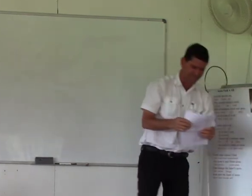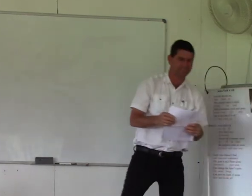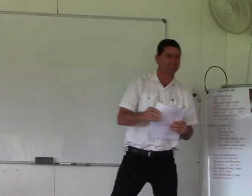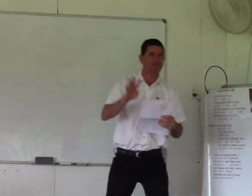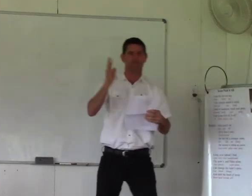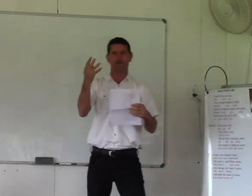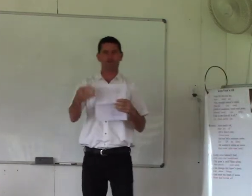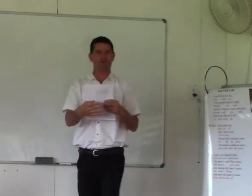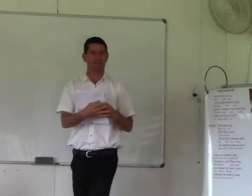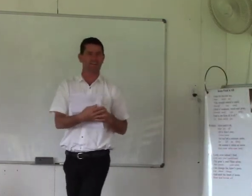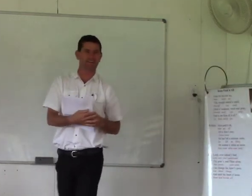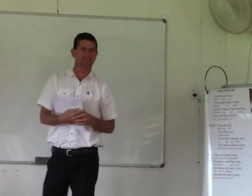Fourth one.